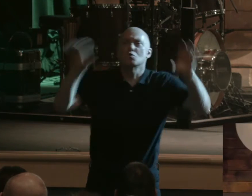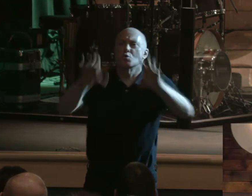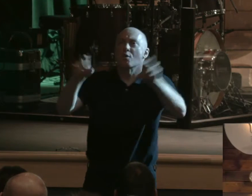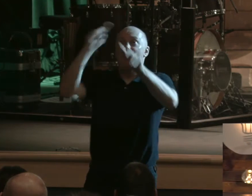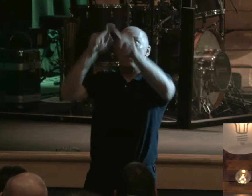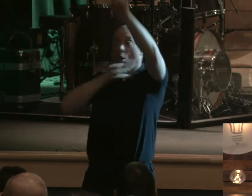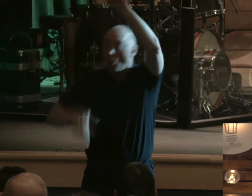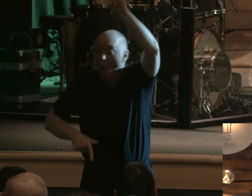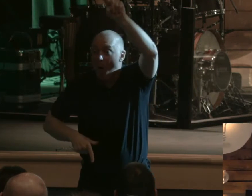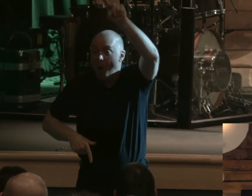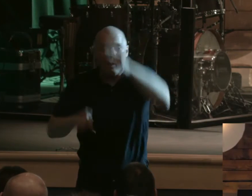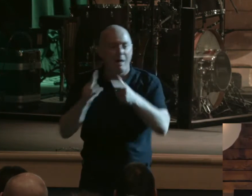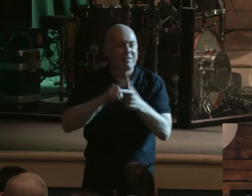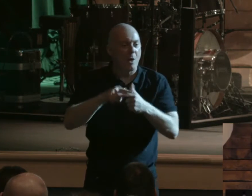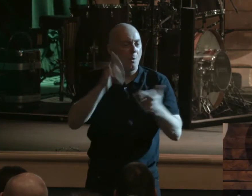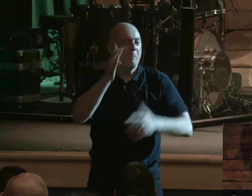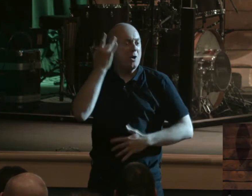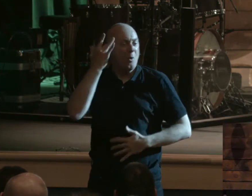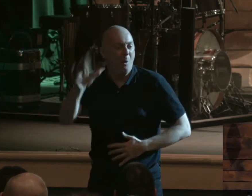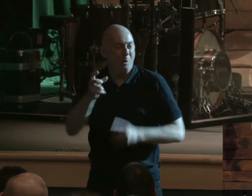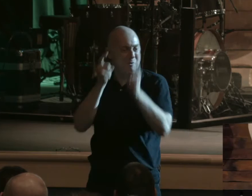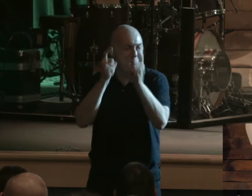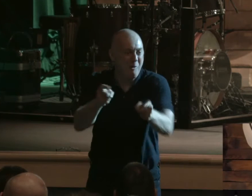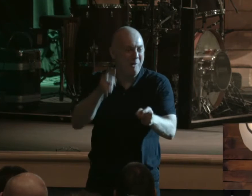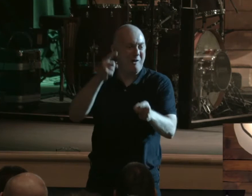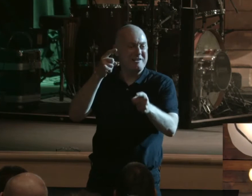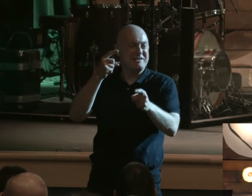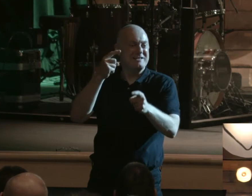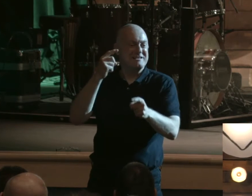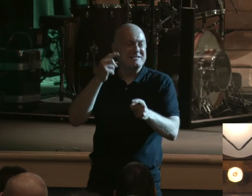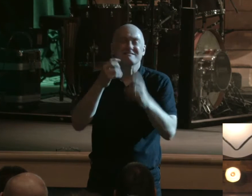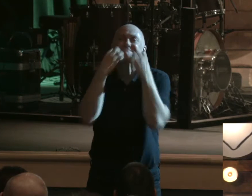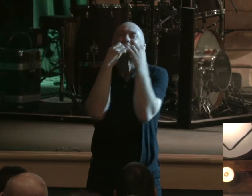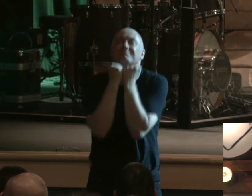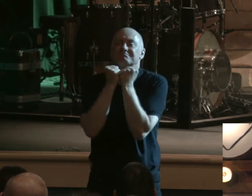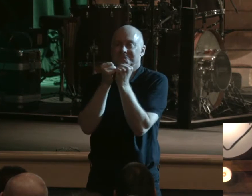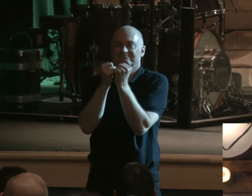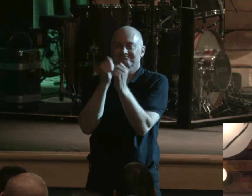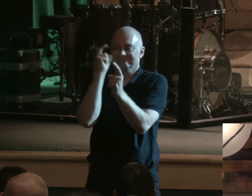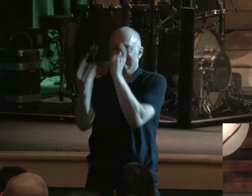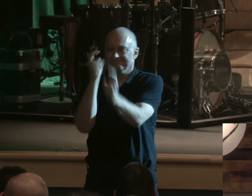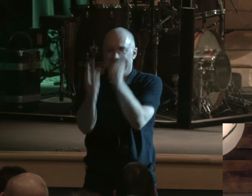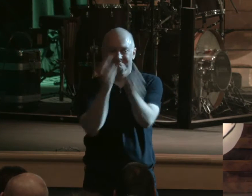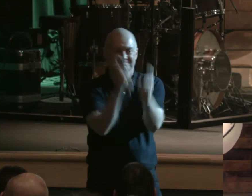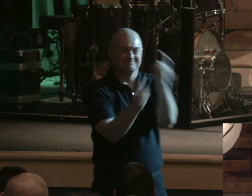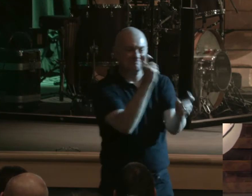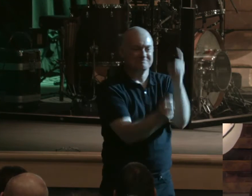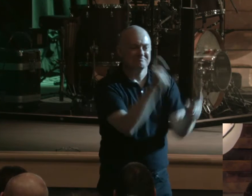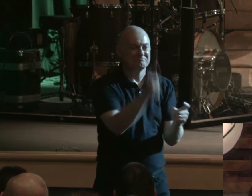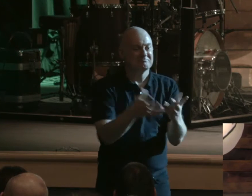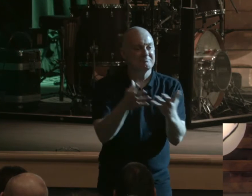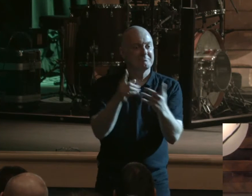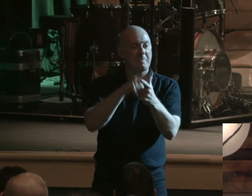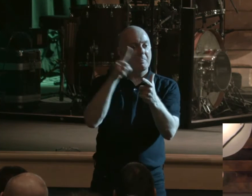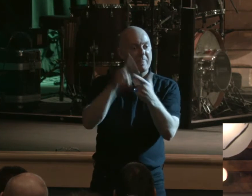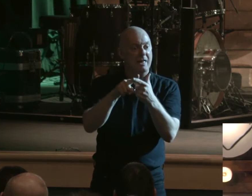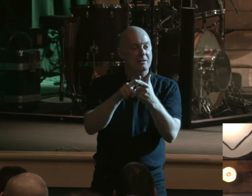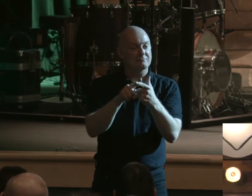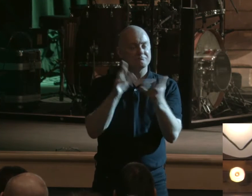Lord and pure, they will be gold and silver and precious stones, and those things will survive the fire of